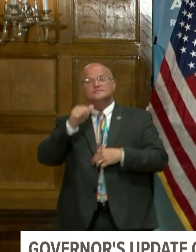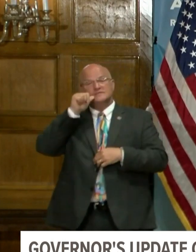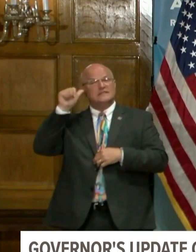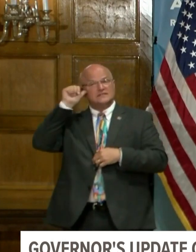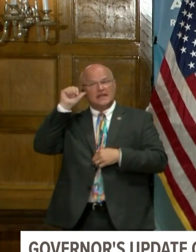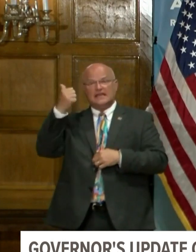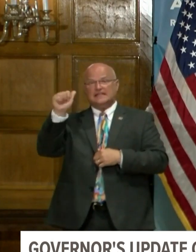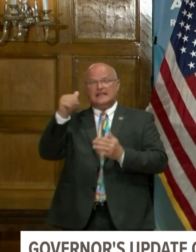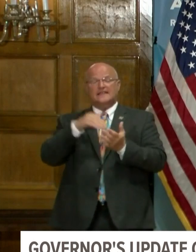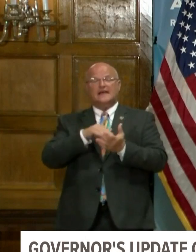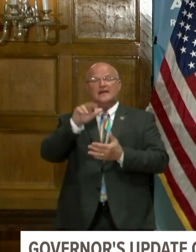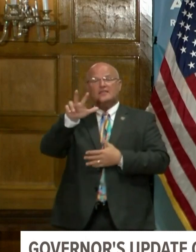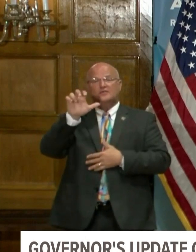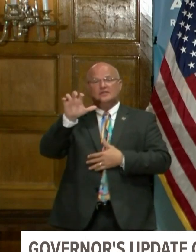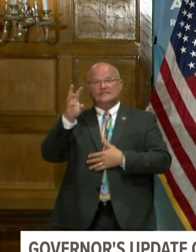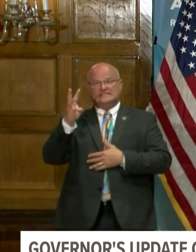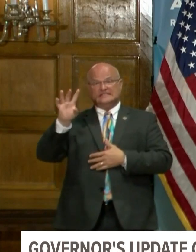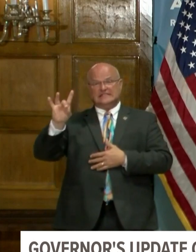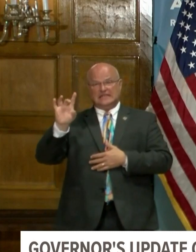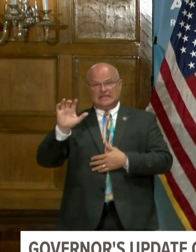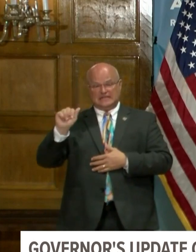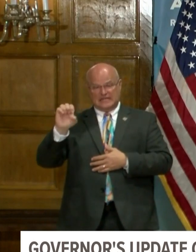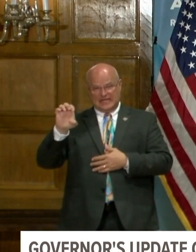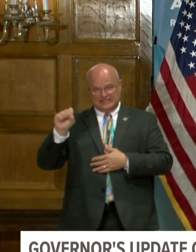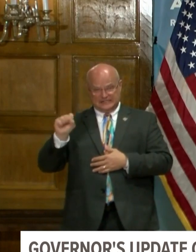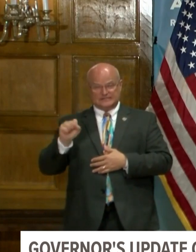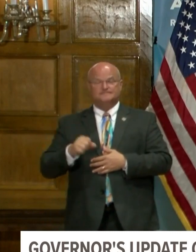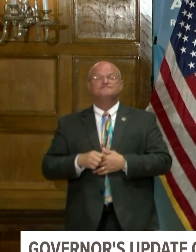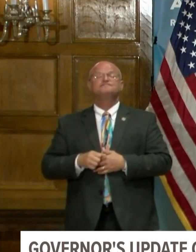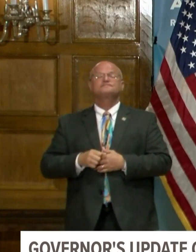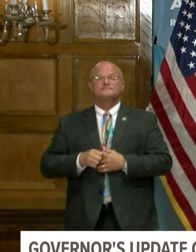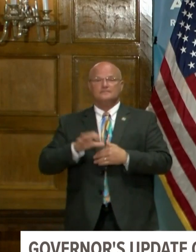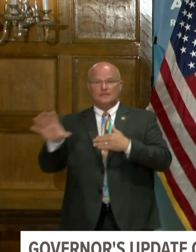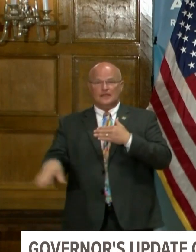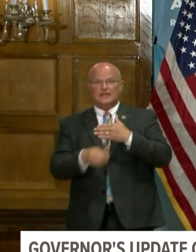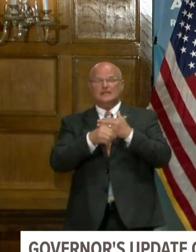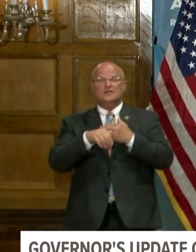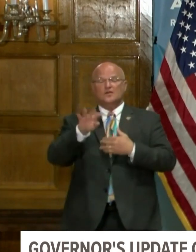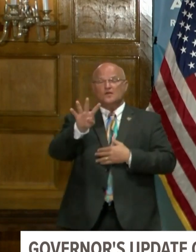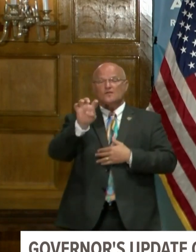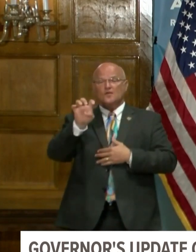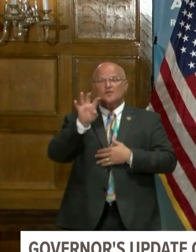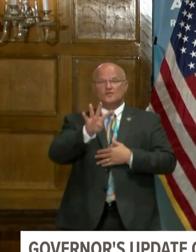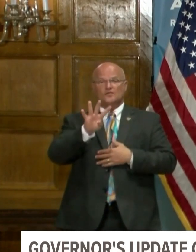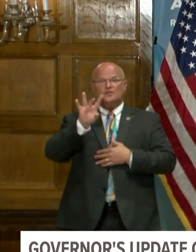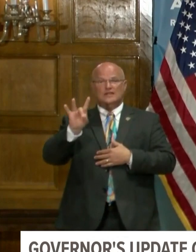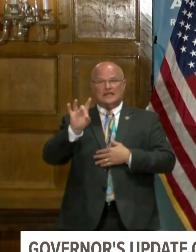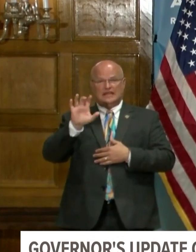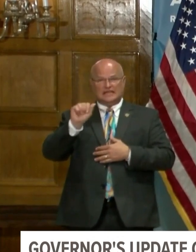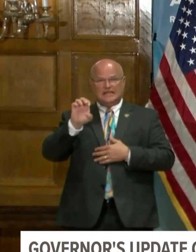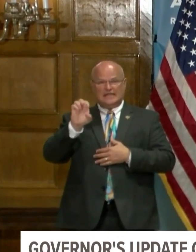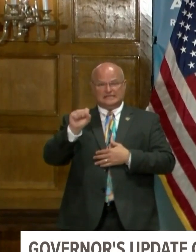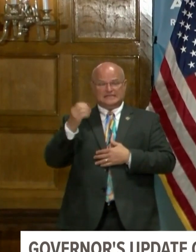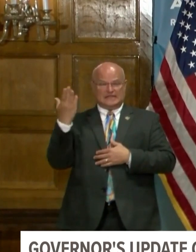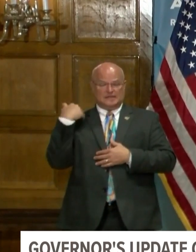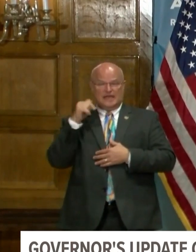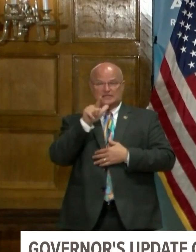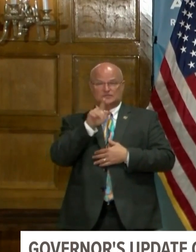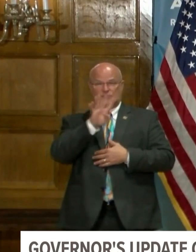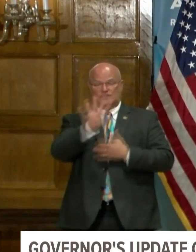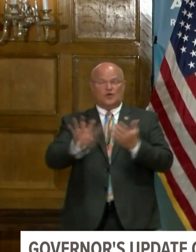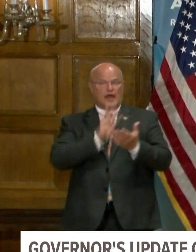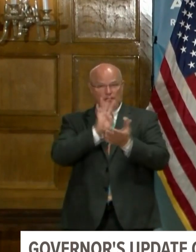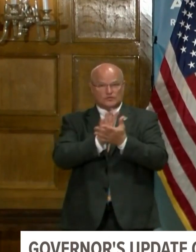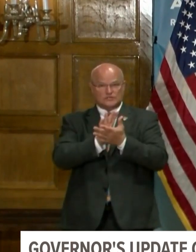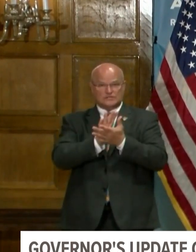had 10,368 cases. We have an additional 448 cases over the last 24